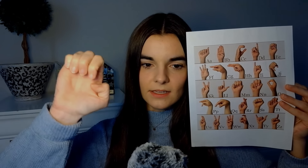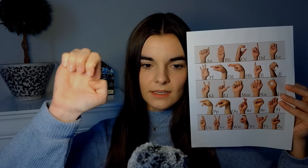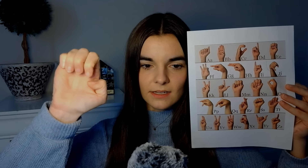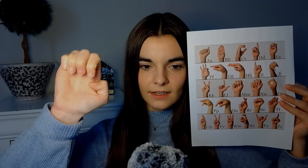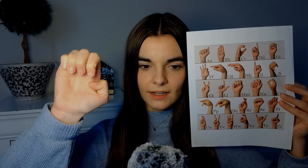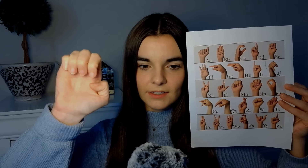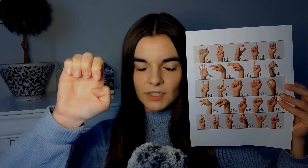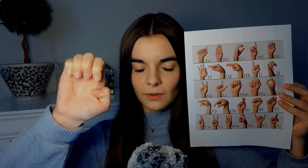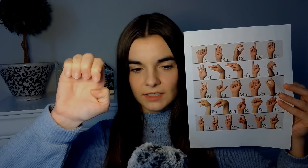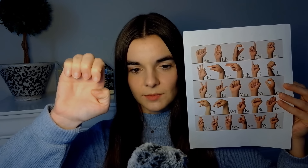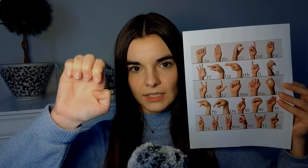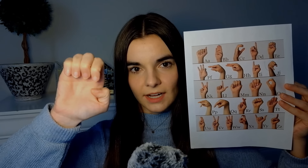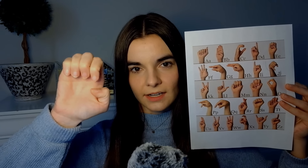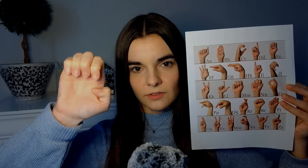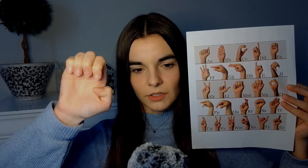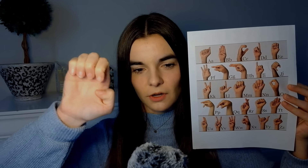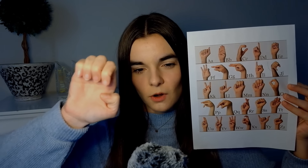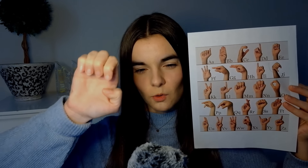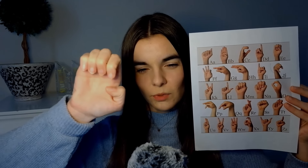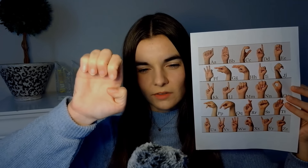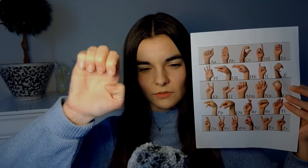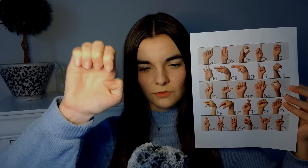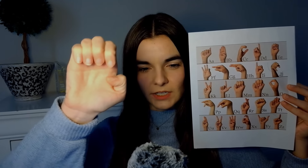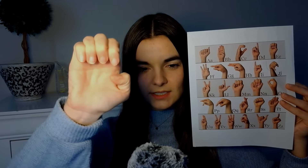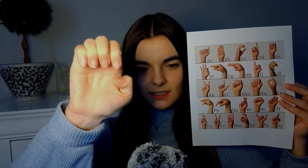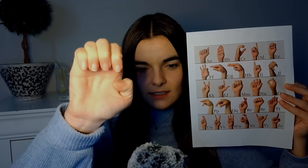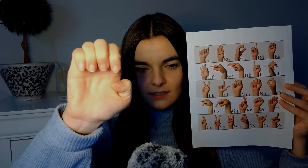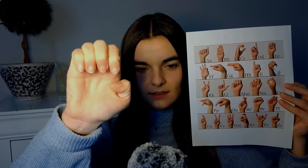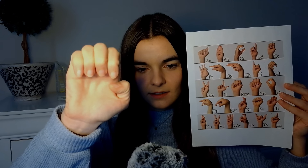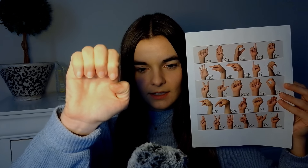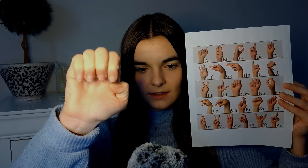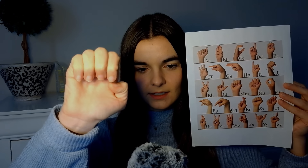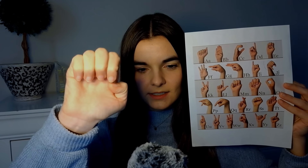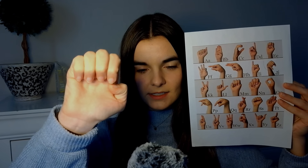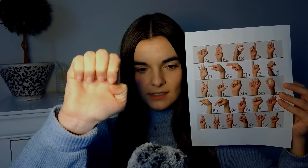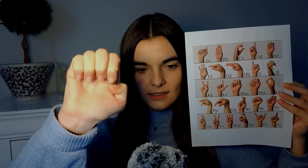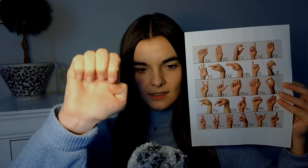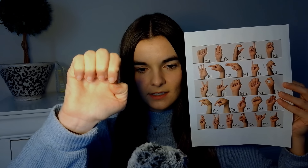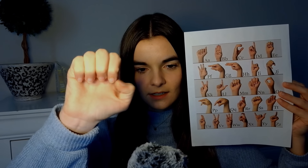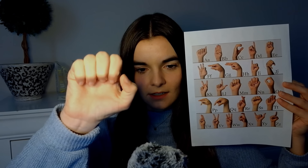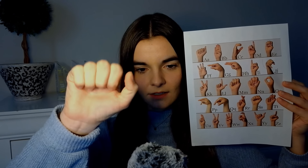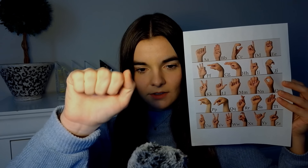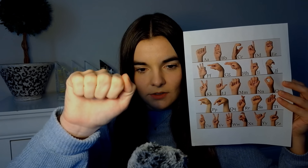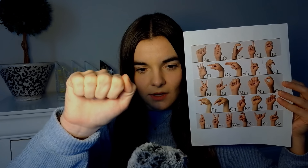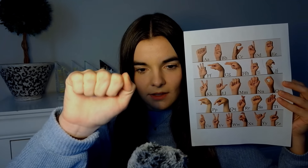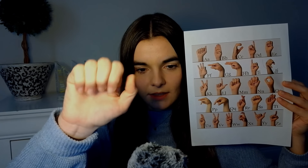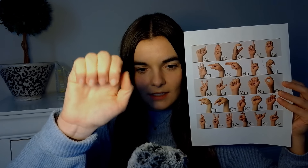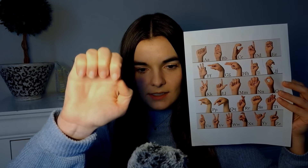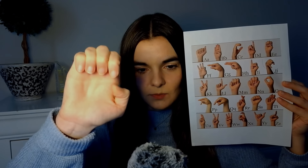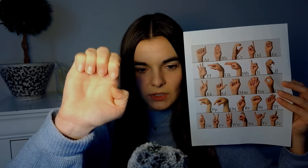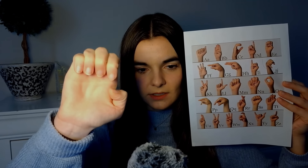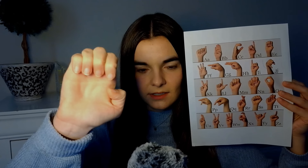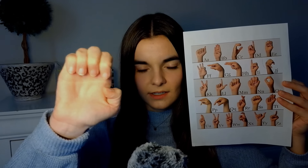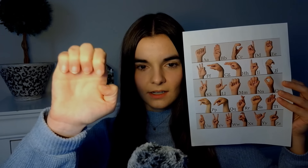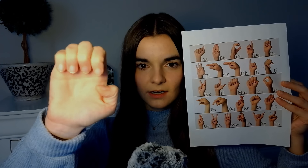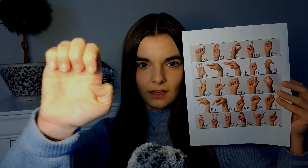E is going to be kind of an open fist, like this. So not like this, but an